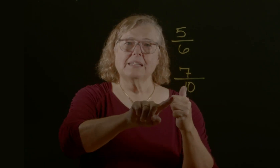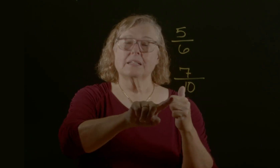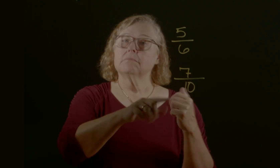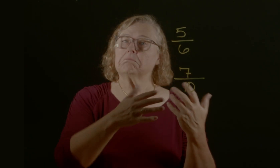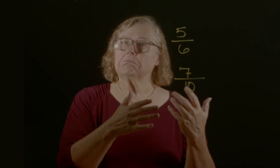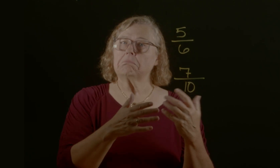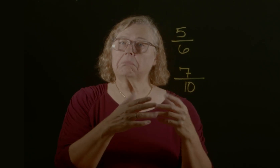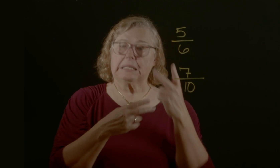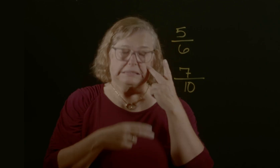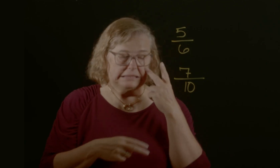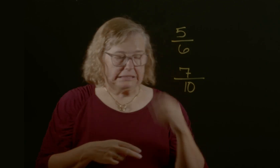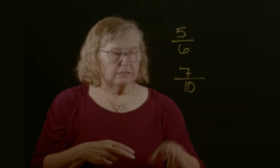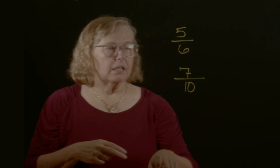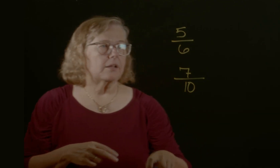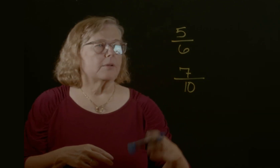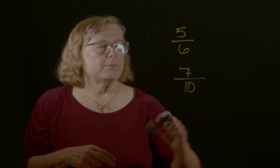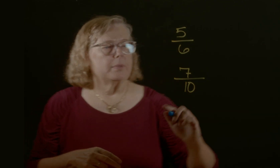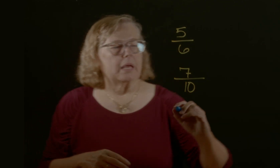10. So let's see.